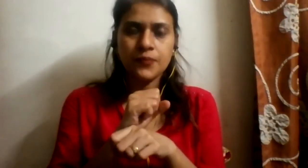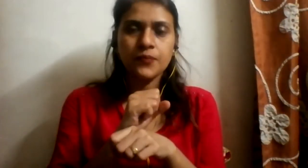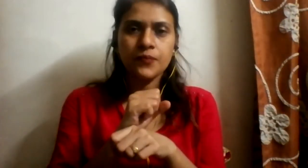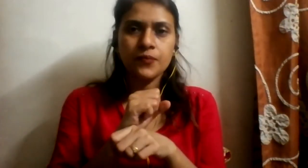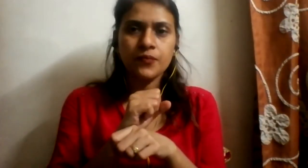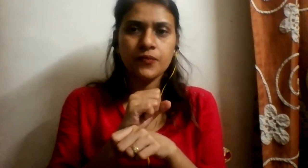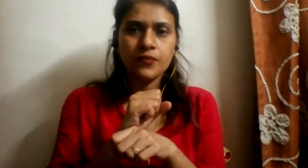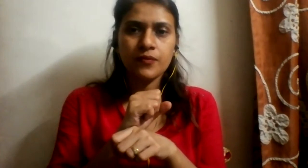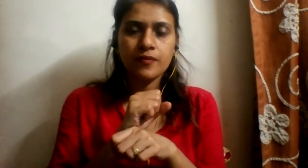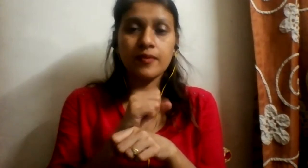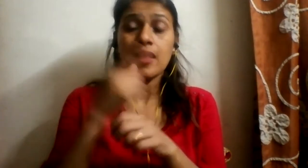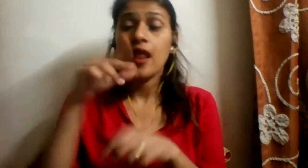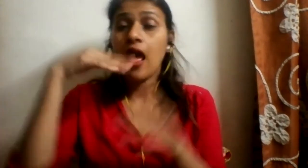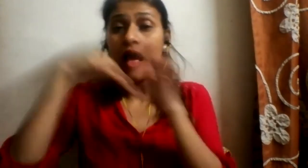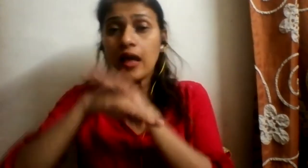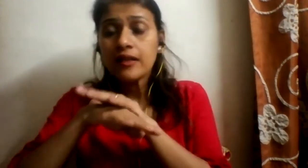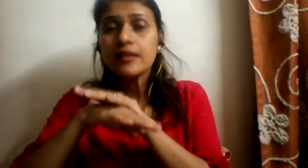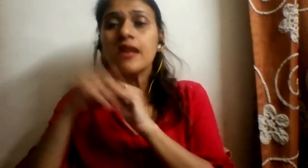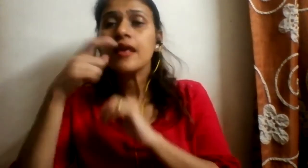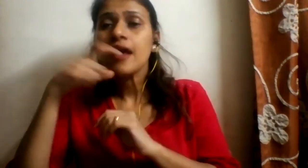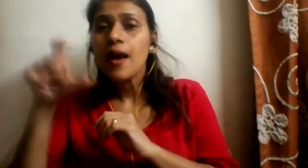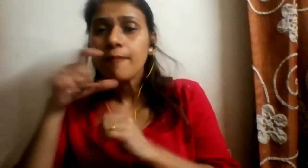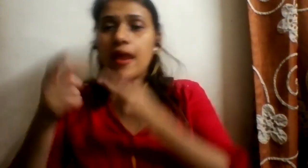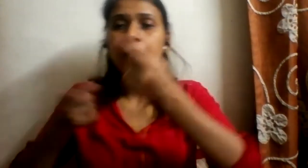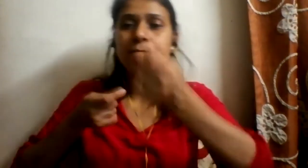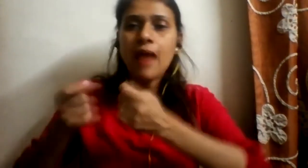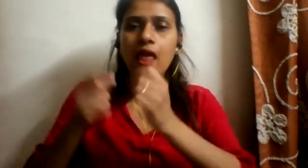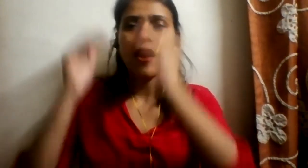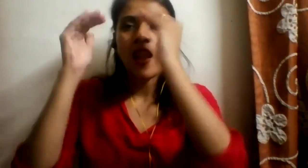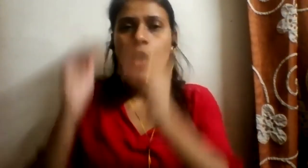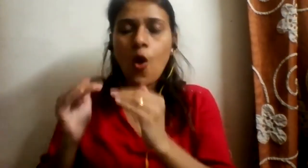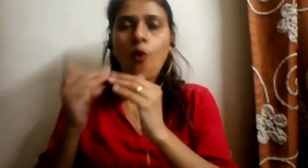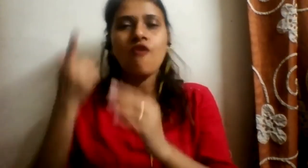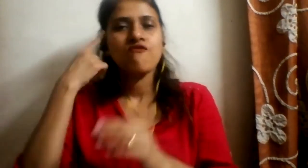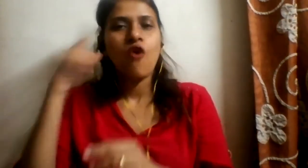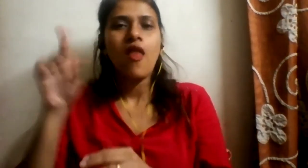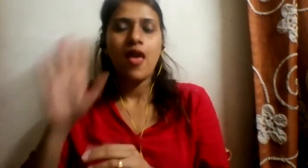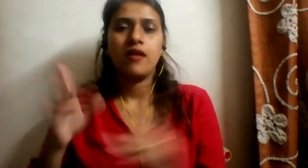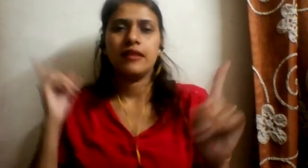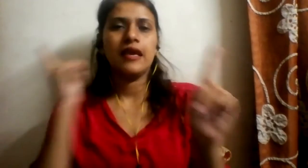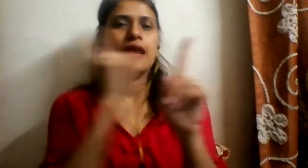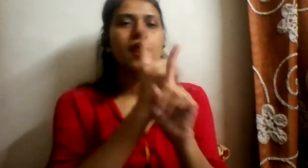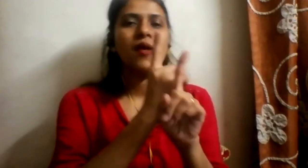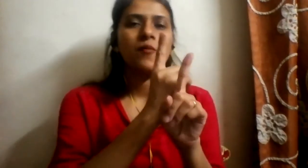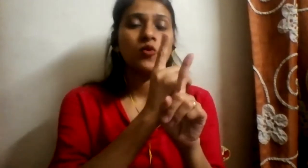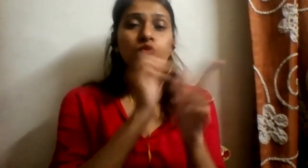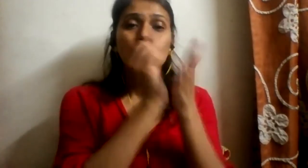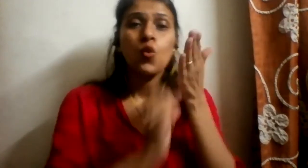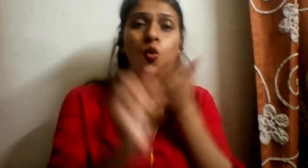grievance mechanism or grievance redressal mechanism where people can approach their own universities. If that doesn't